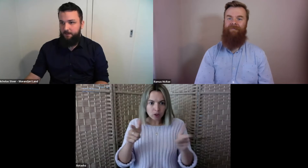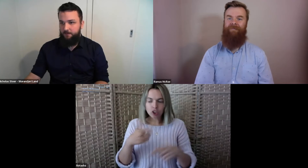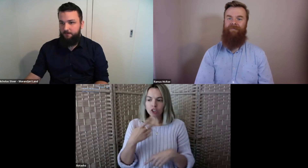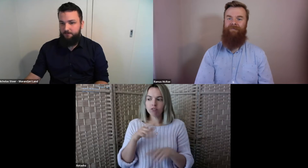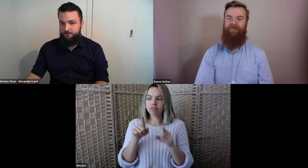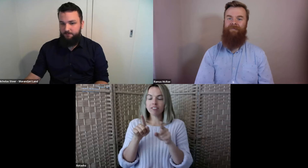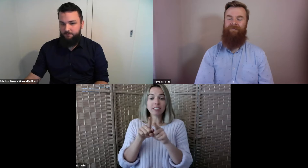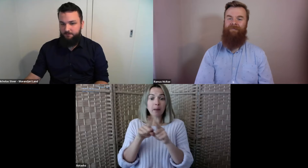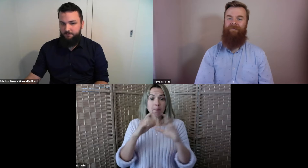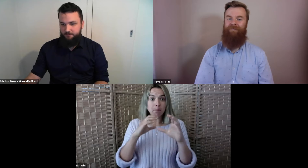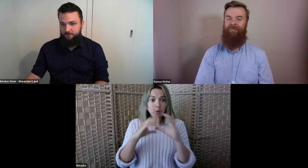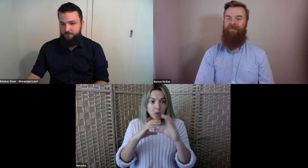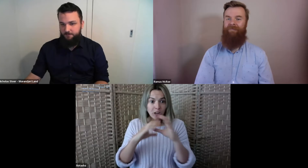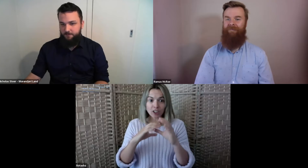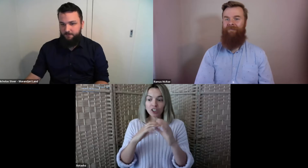able to achieve.